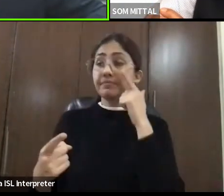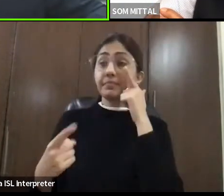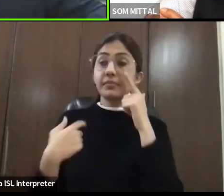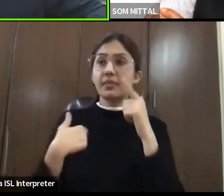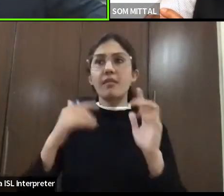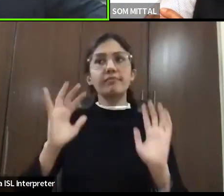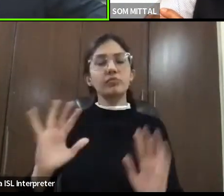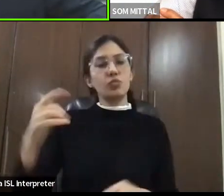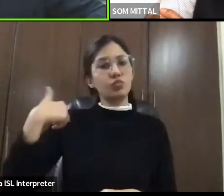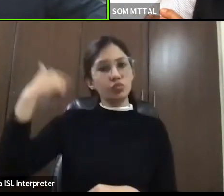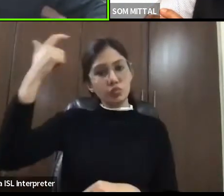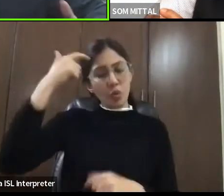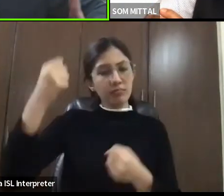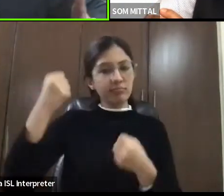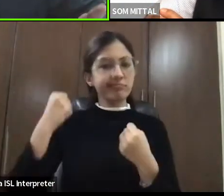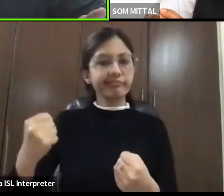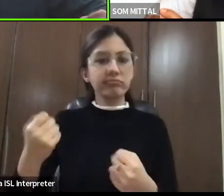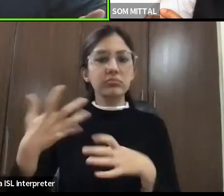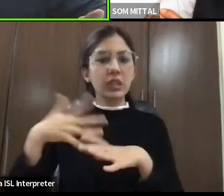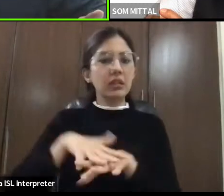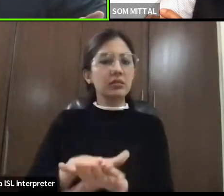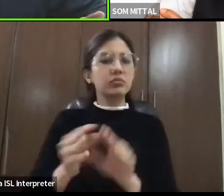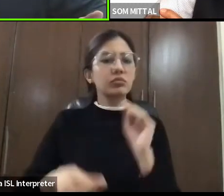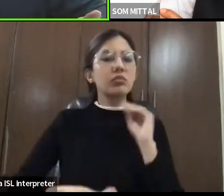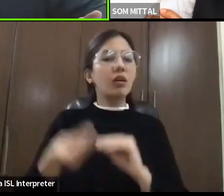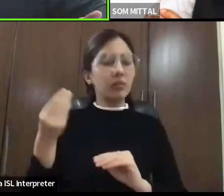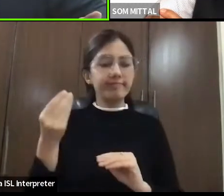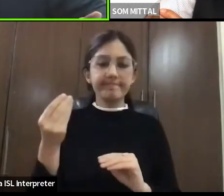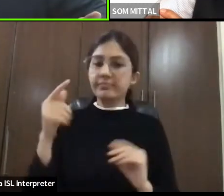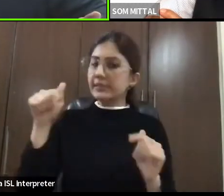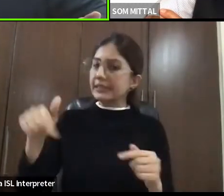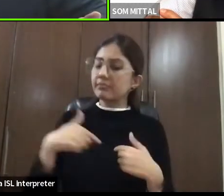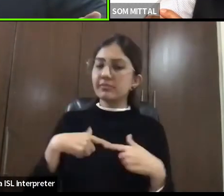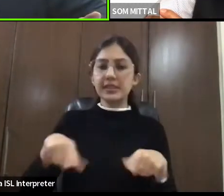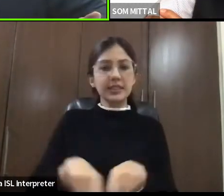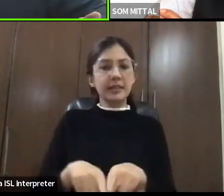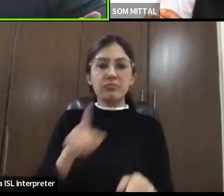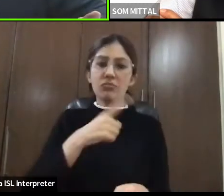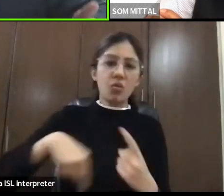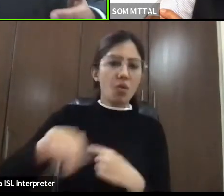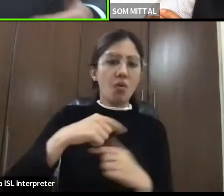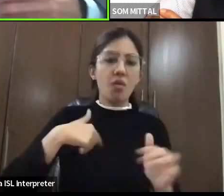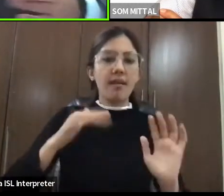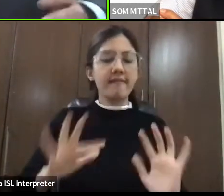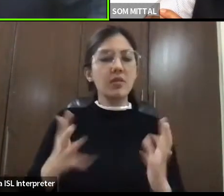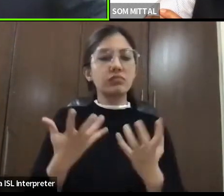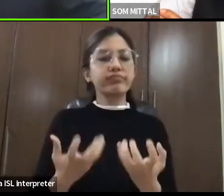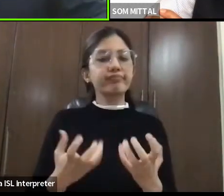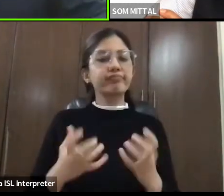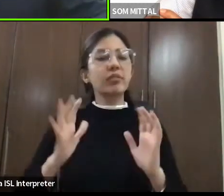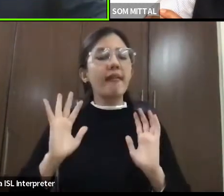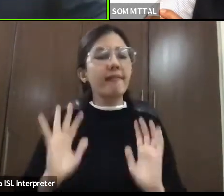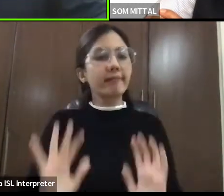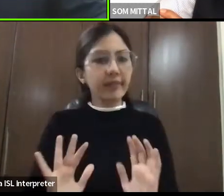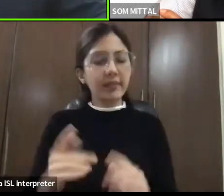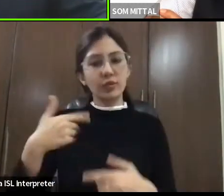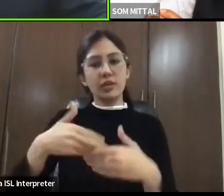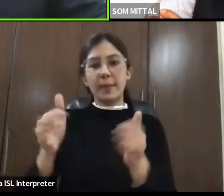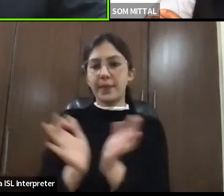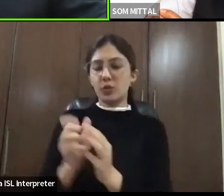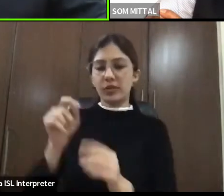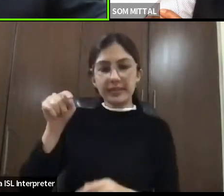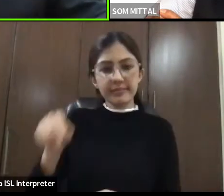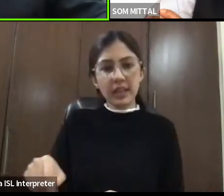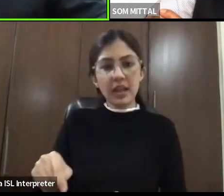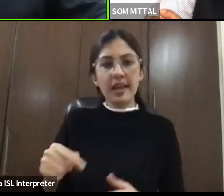strong mindset of integration. And I think that's very much the intent, from the community at large. But